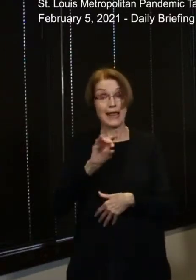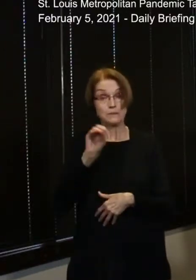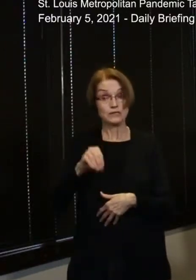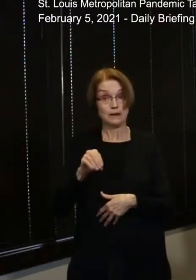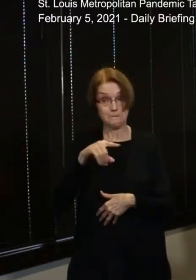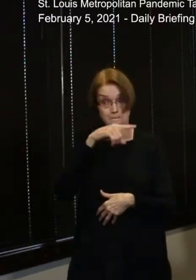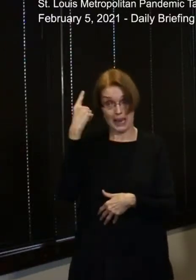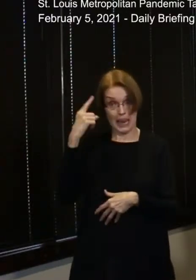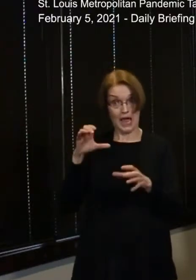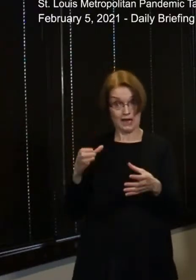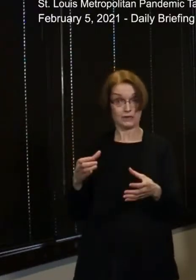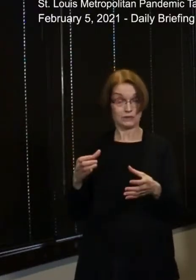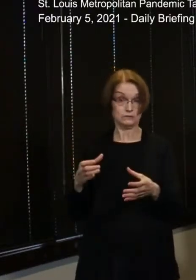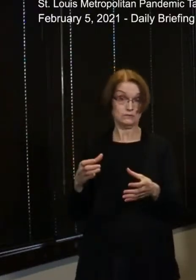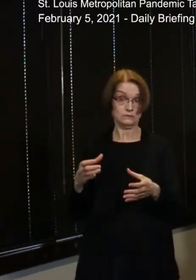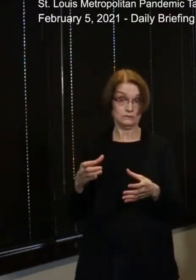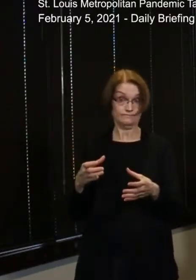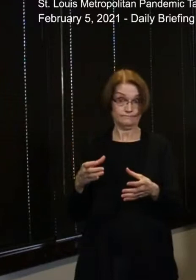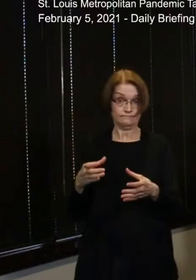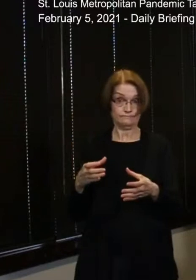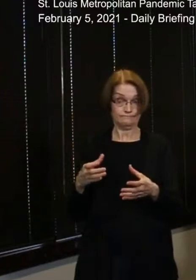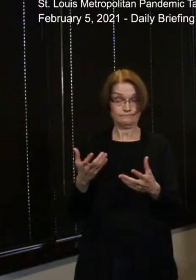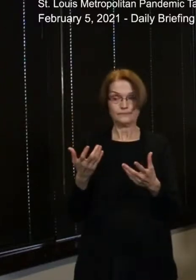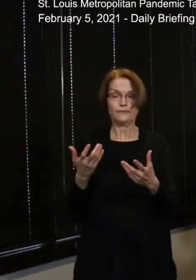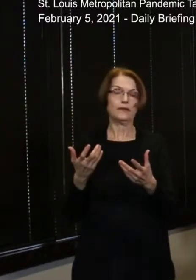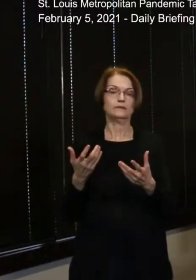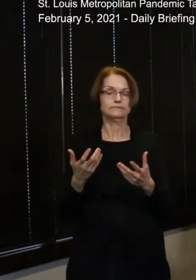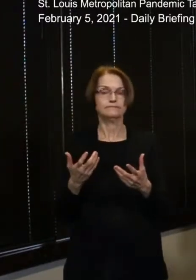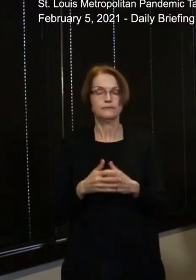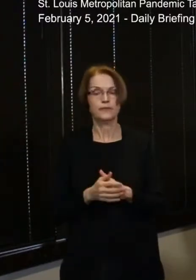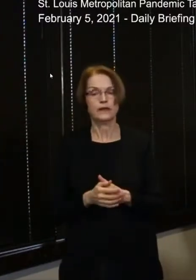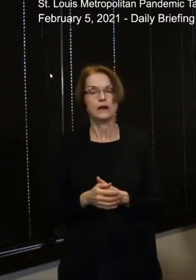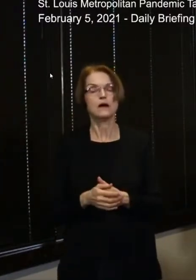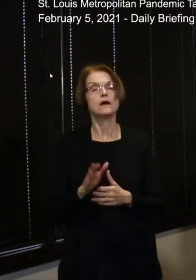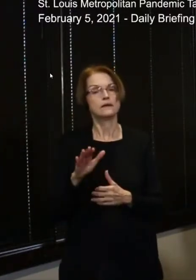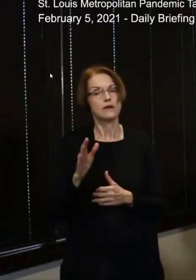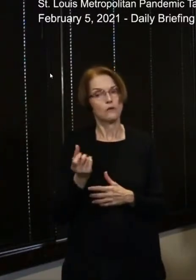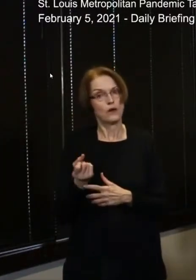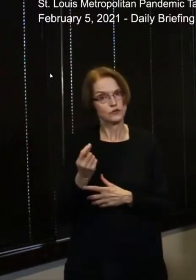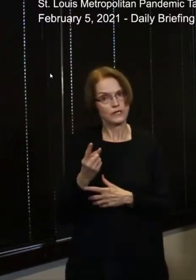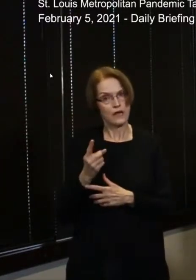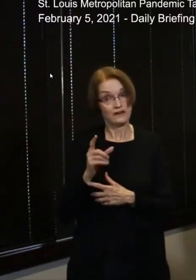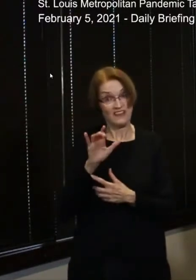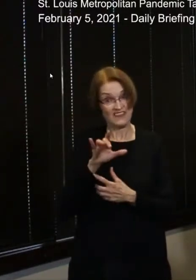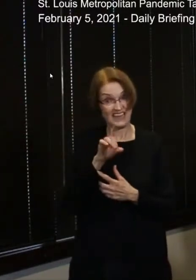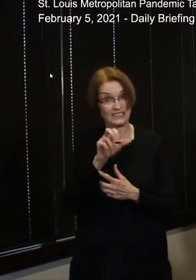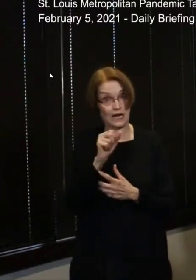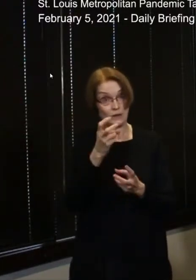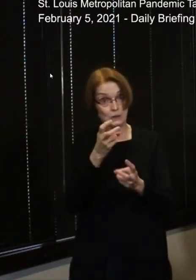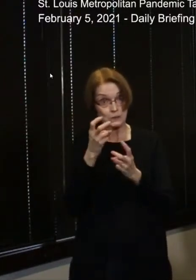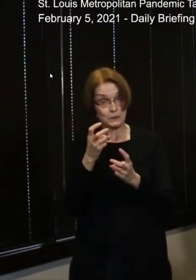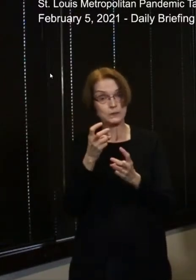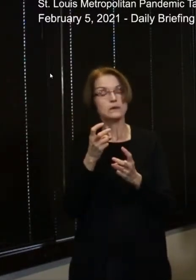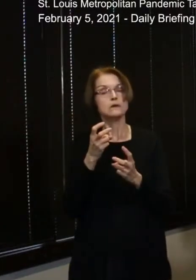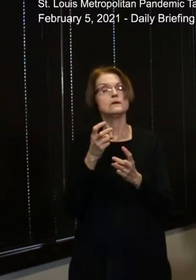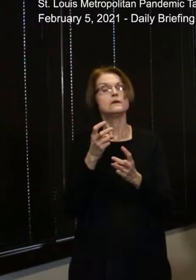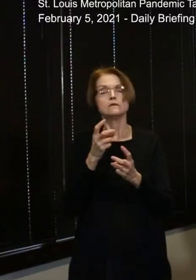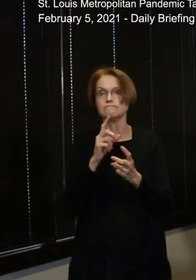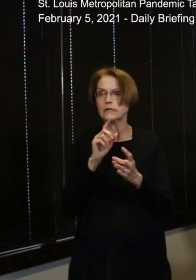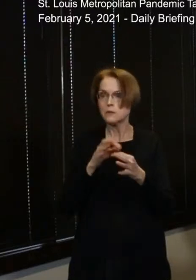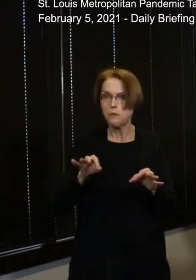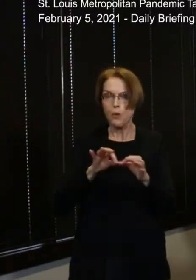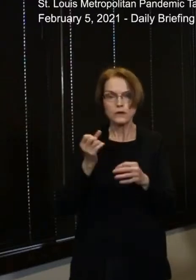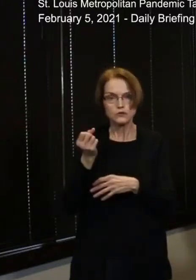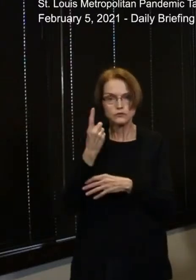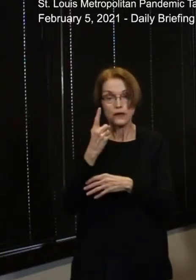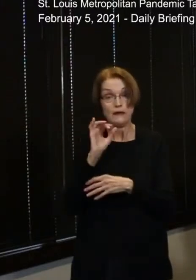identified as black within the database. Now there's a couple of caveats with this data though that we have to make sure that we understand. The